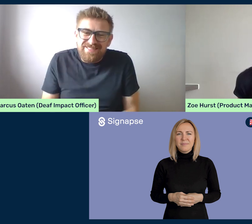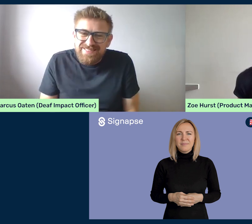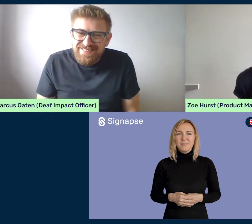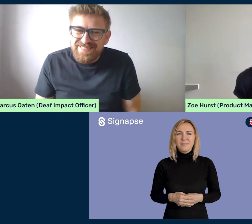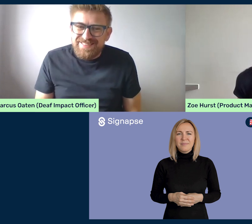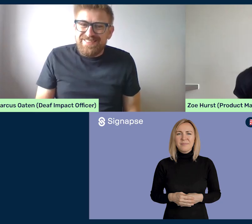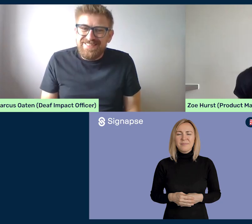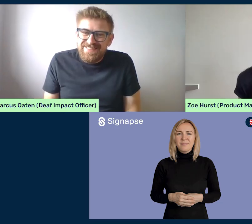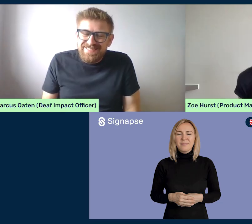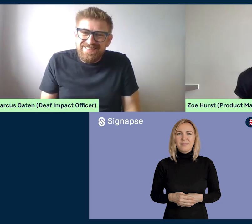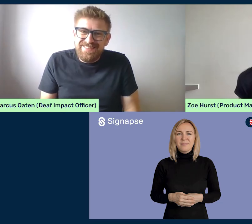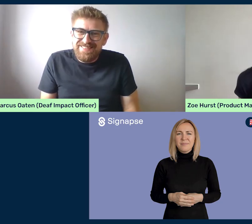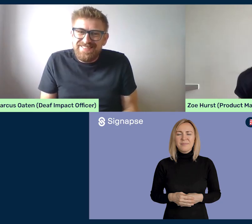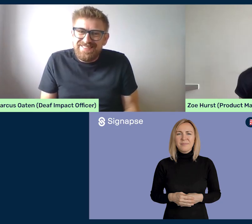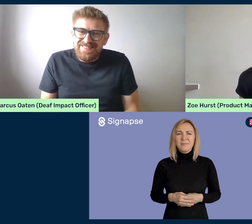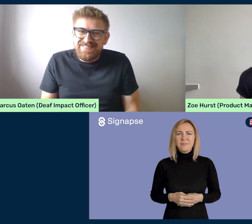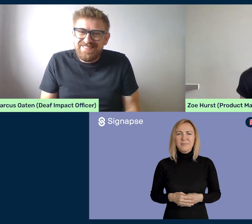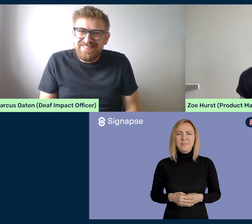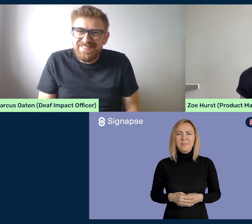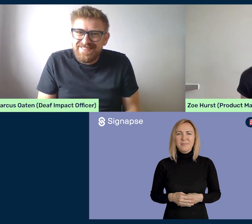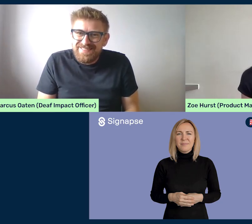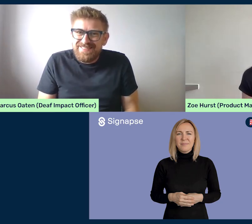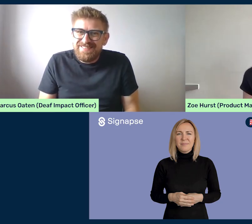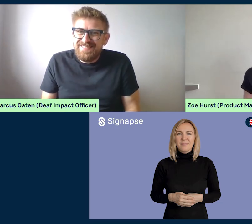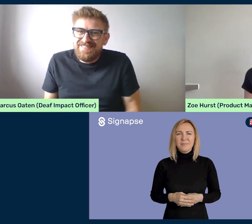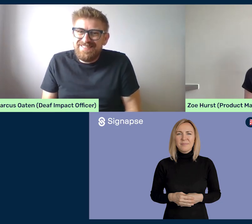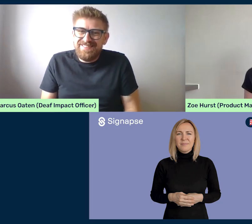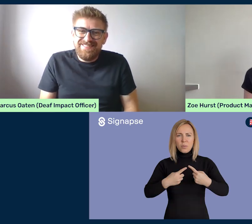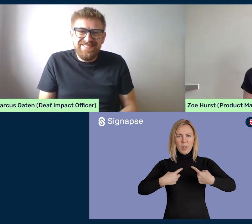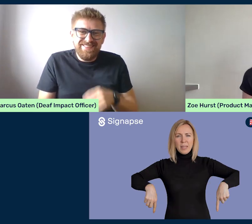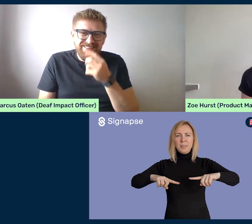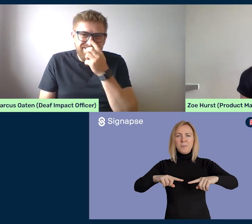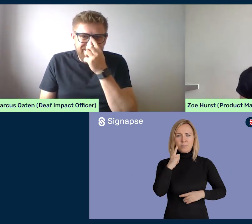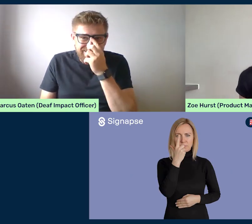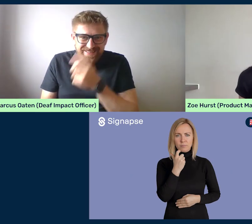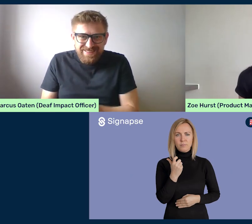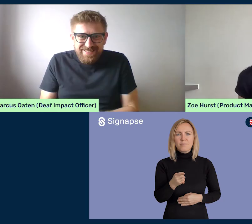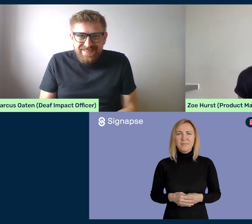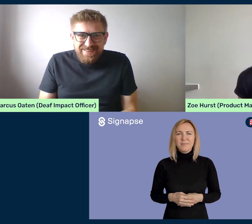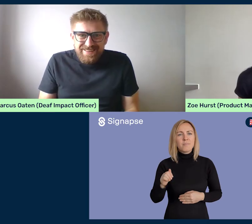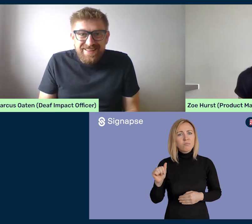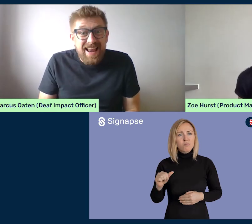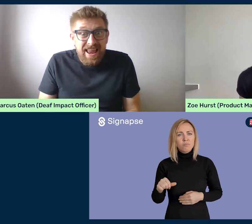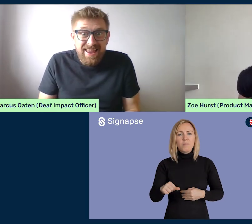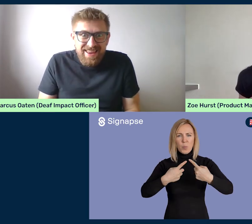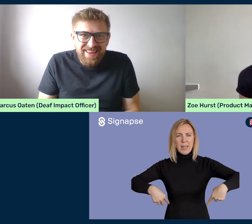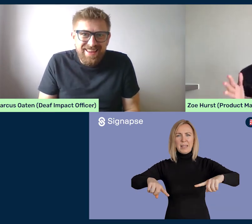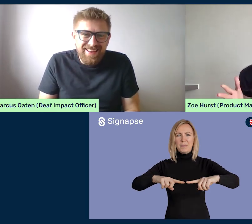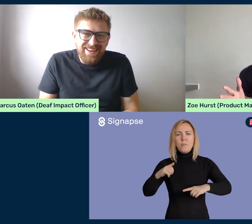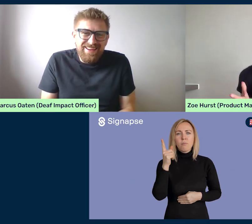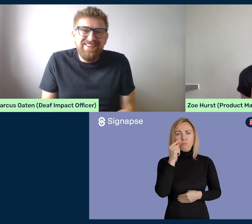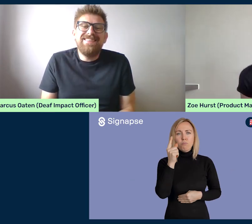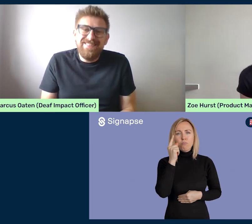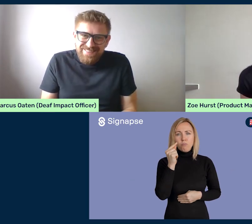had a really long conversation. We could have gone on and on. We definitely could have. I think it was a good couple of hours. We went over all the